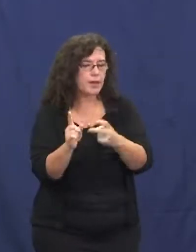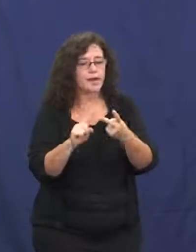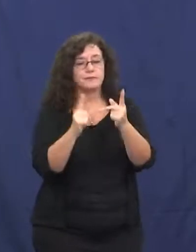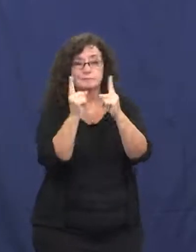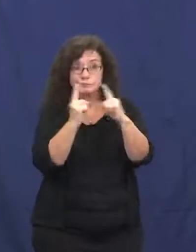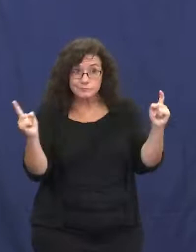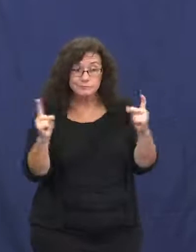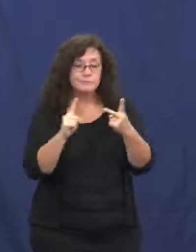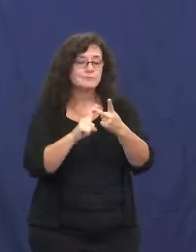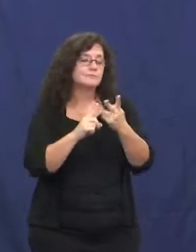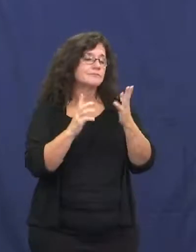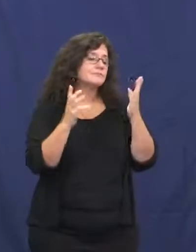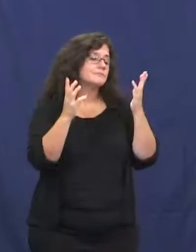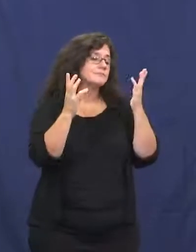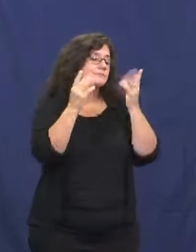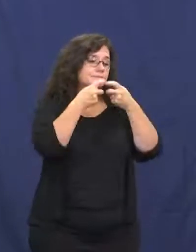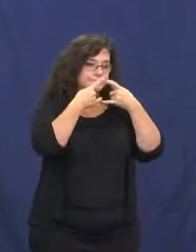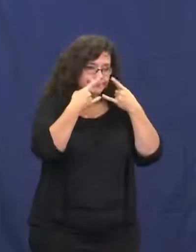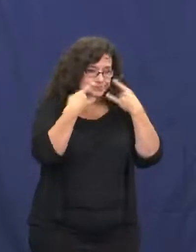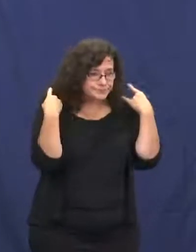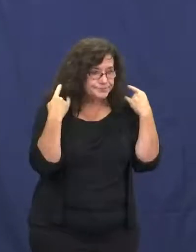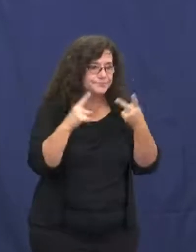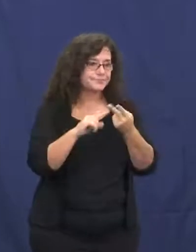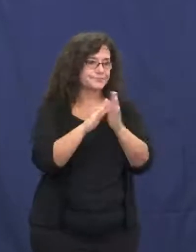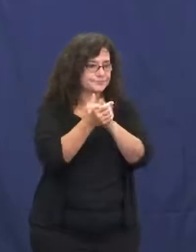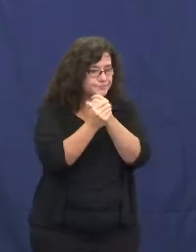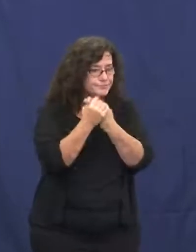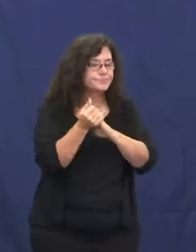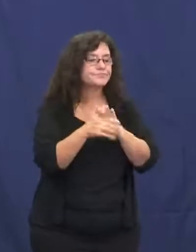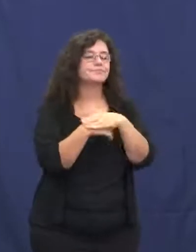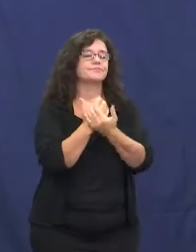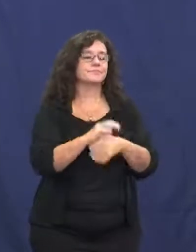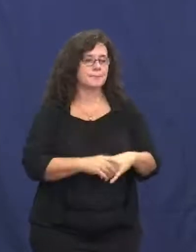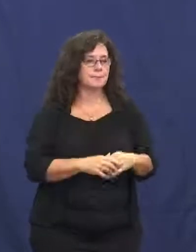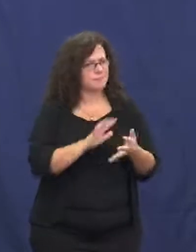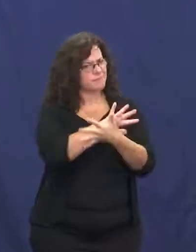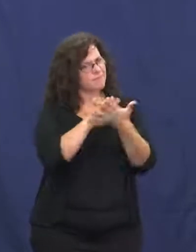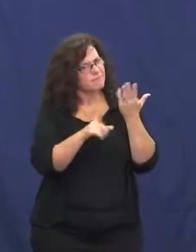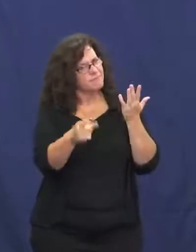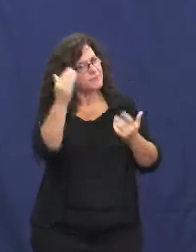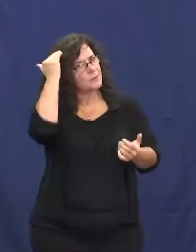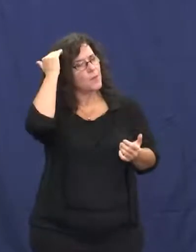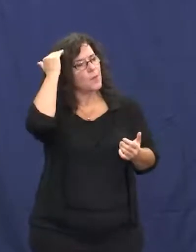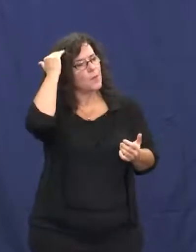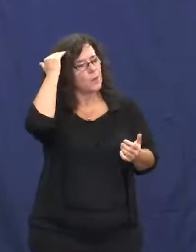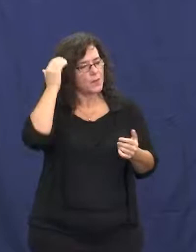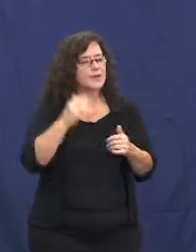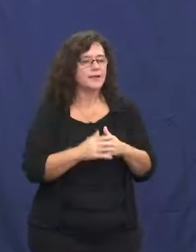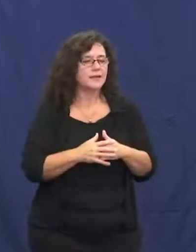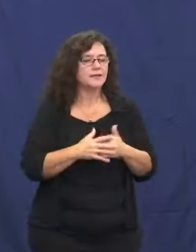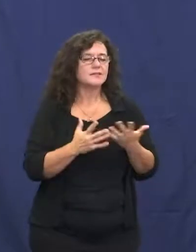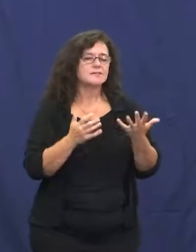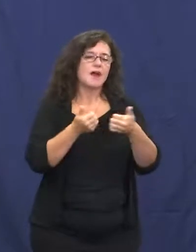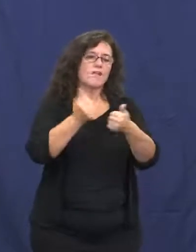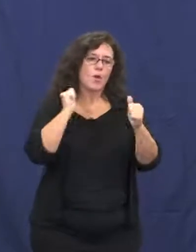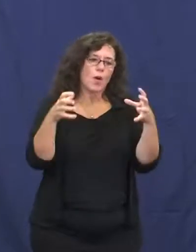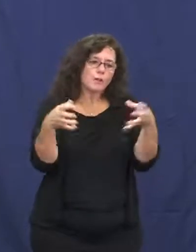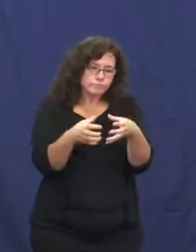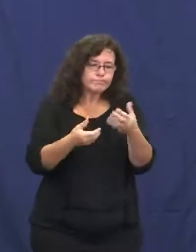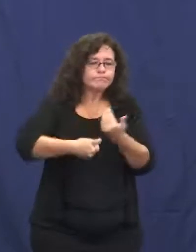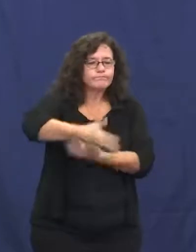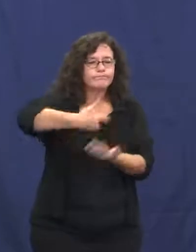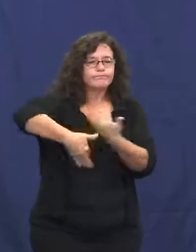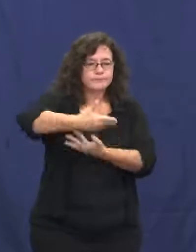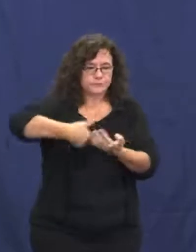feet apart, face coverings, hand hygiene, and avoiding large gatherings outside of your